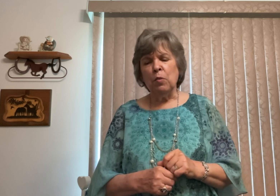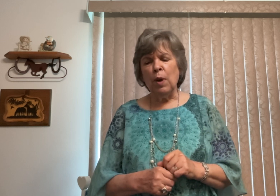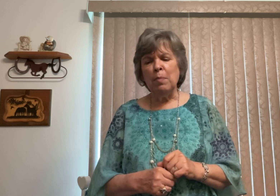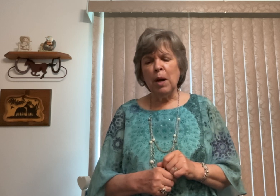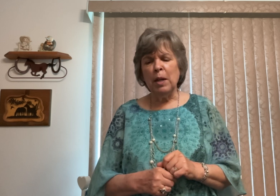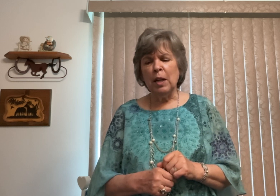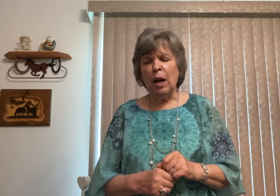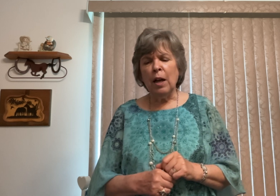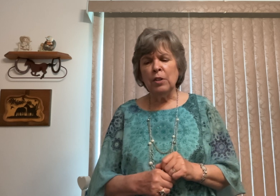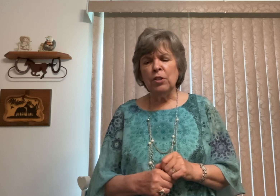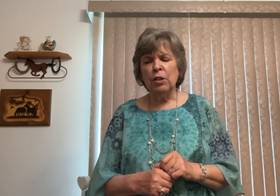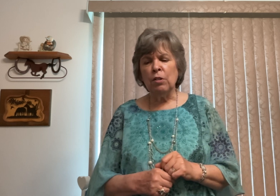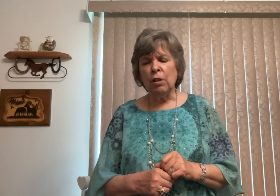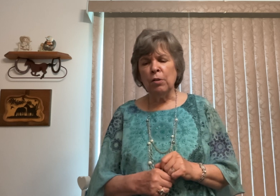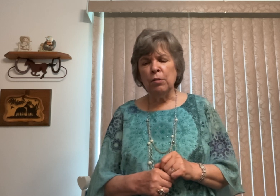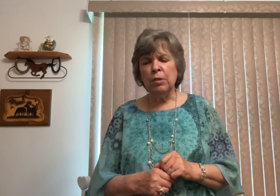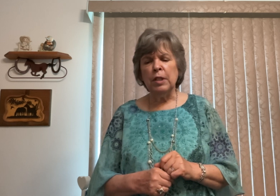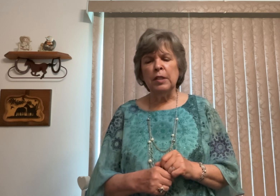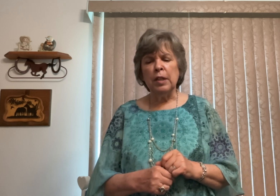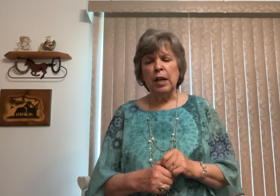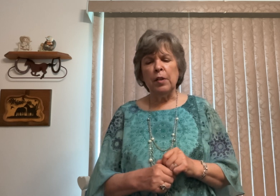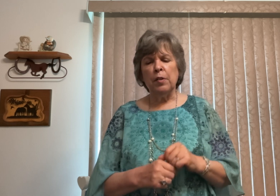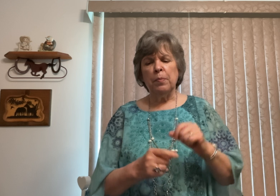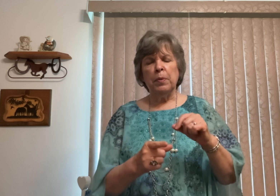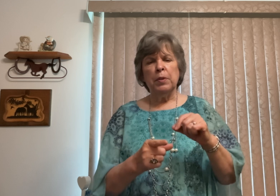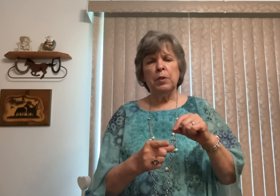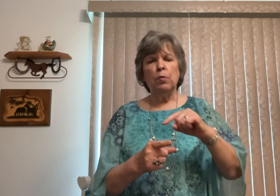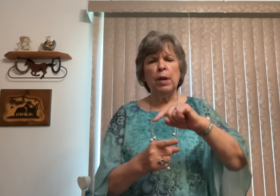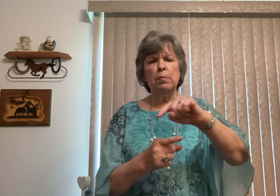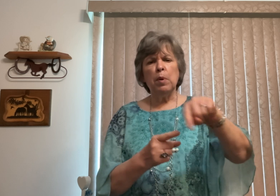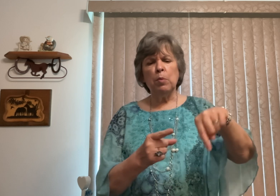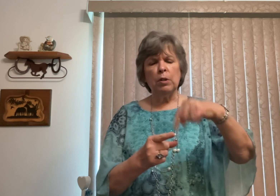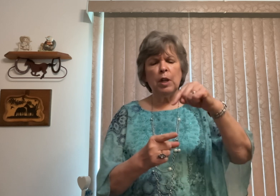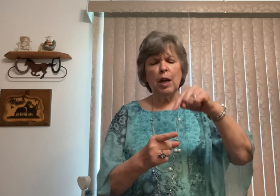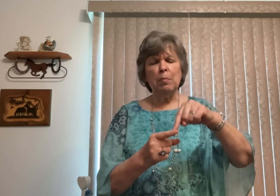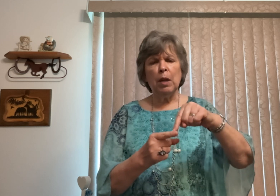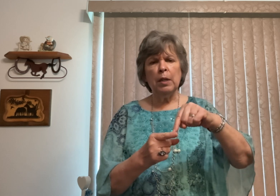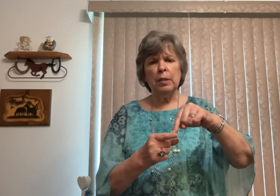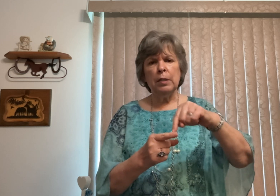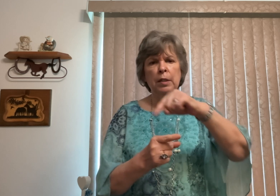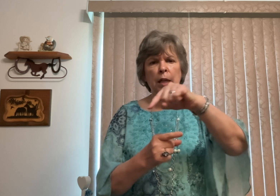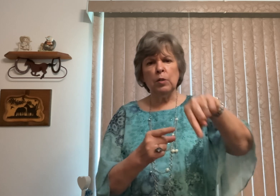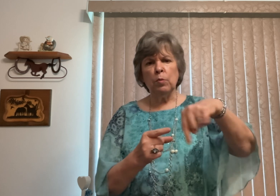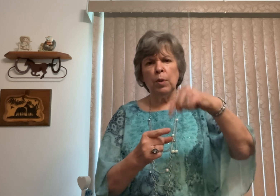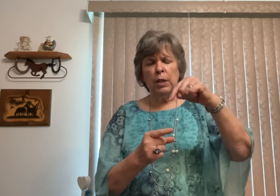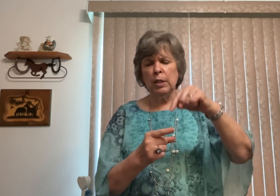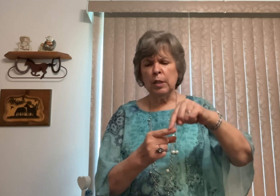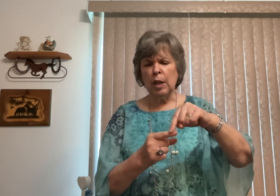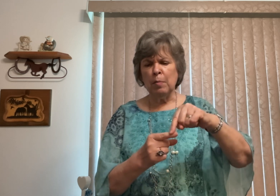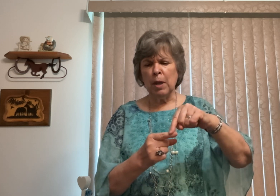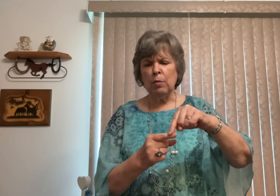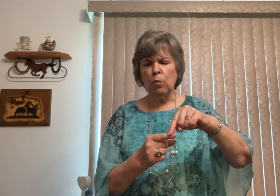when mine eyes shall close in death. So when, remember our timeline, and that's when on the timeline.